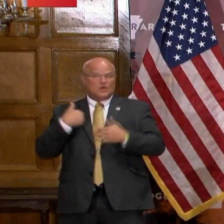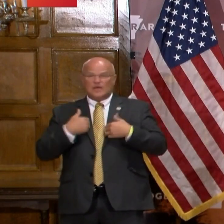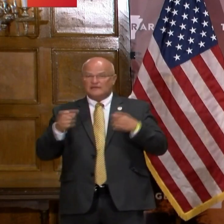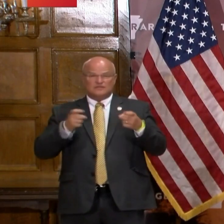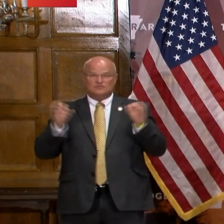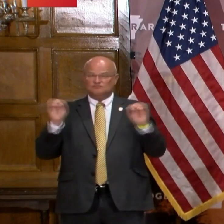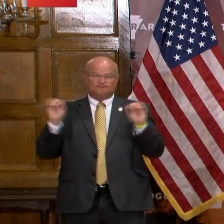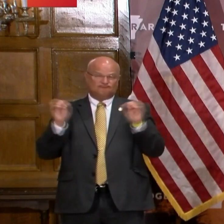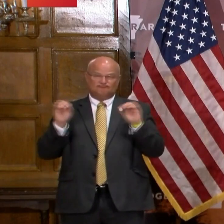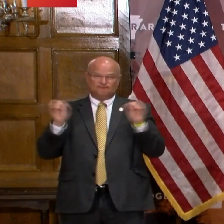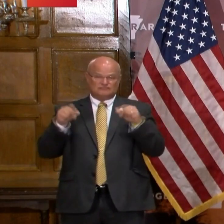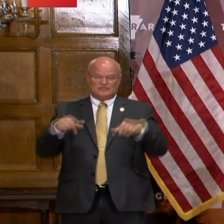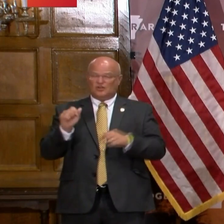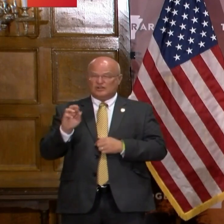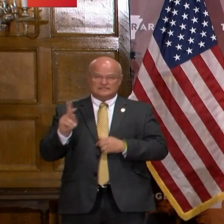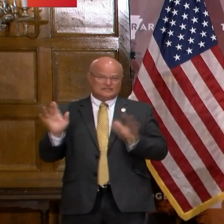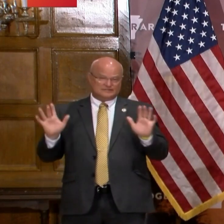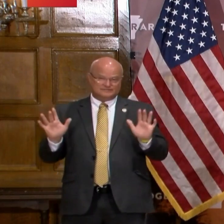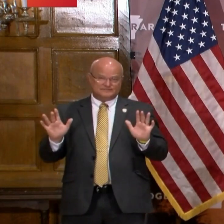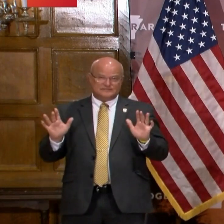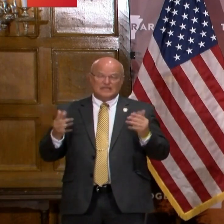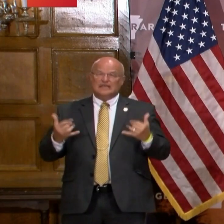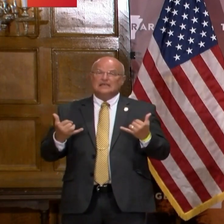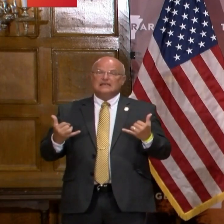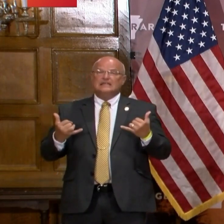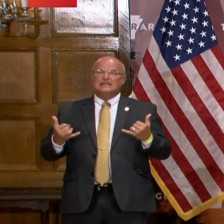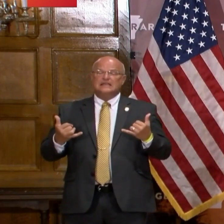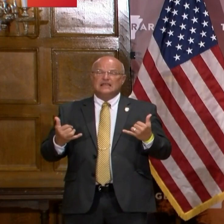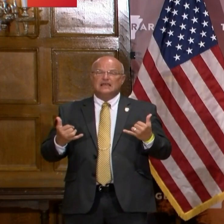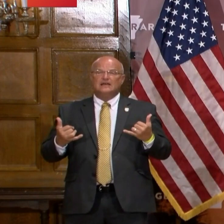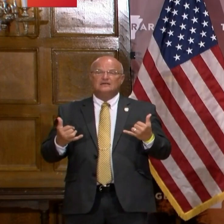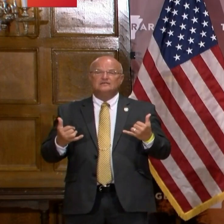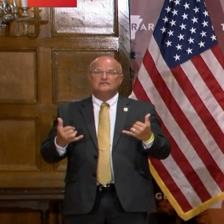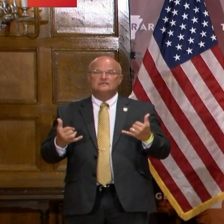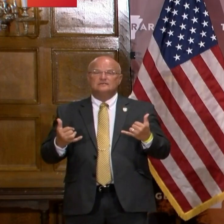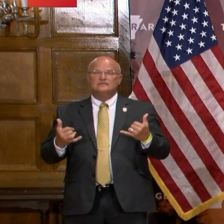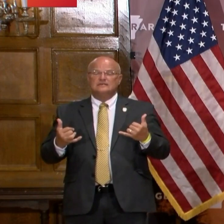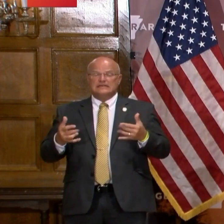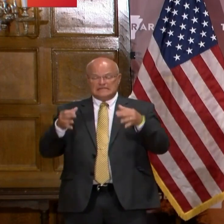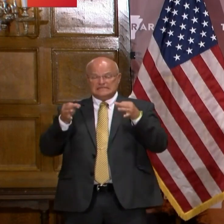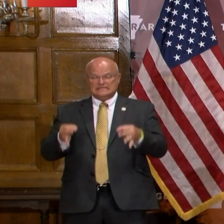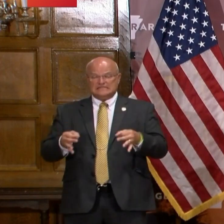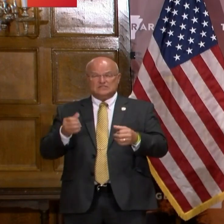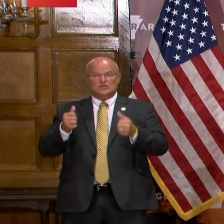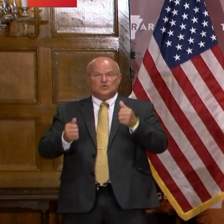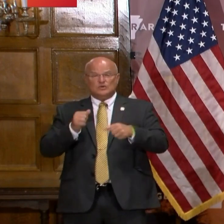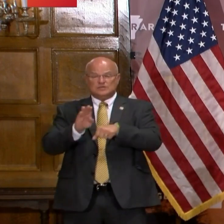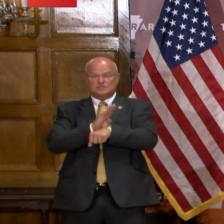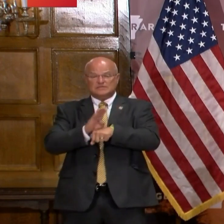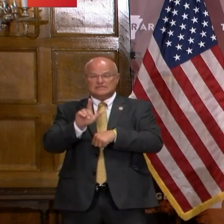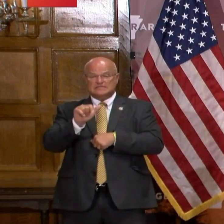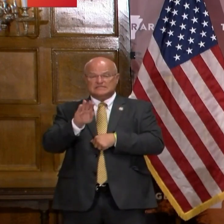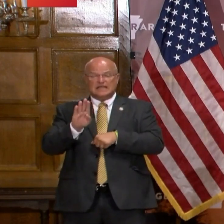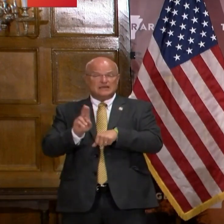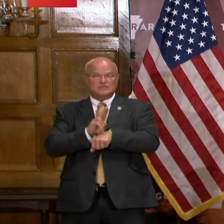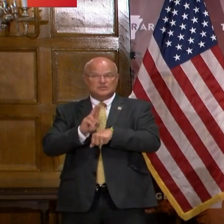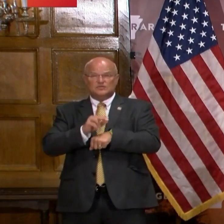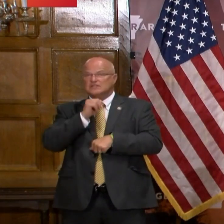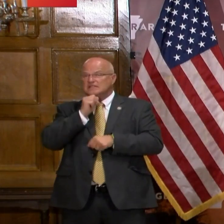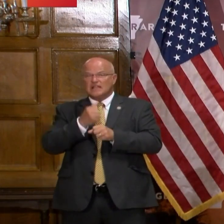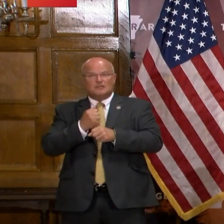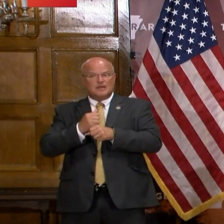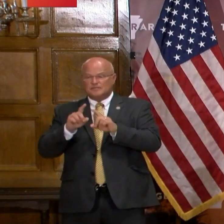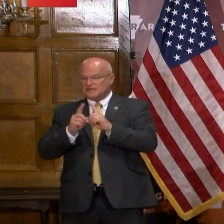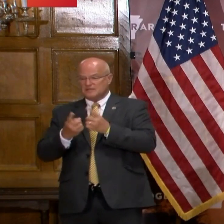no control over in Arkansas. Now, you know, and the decisions on which commercial lab to use is not made